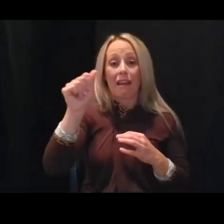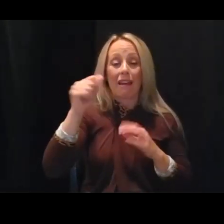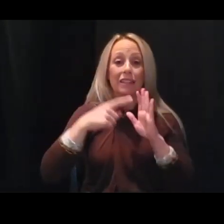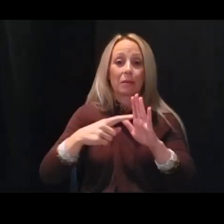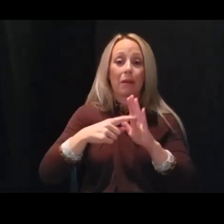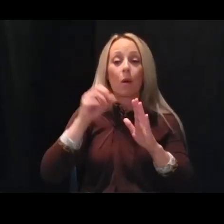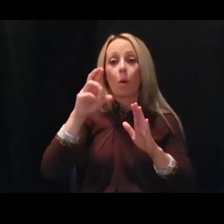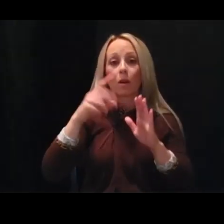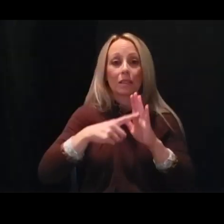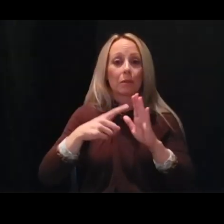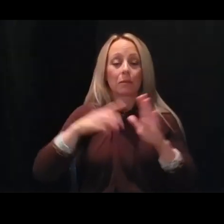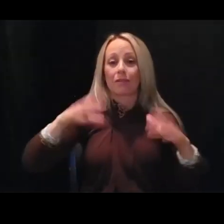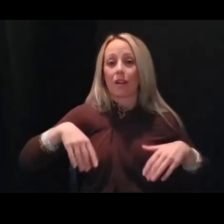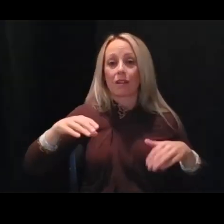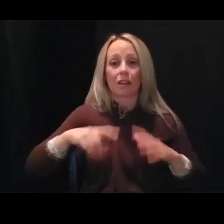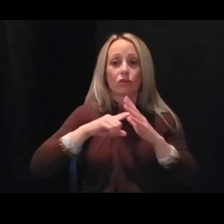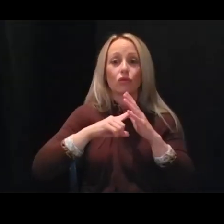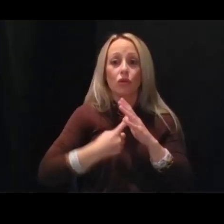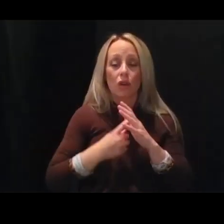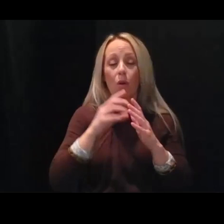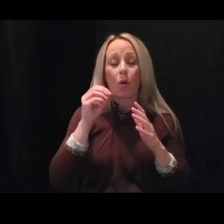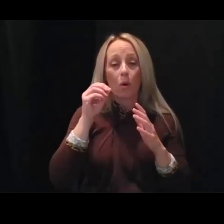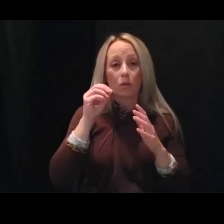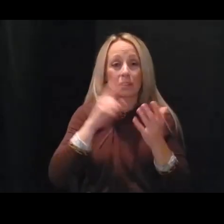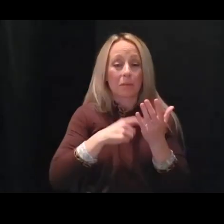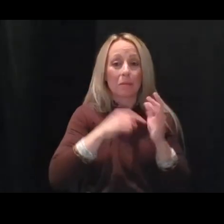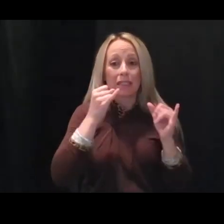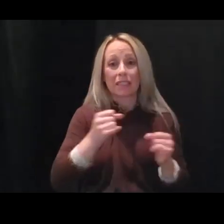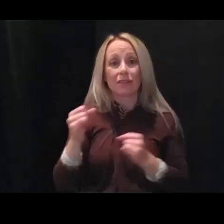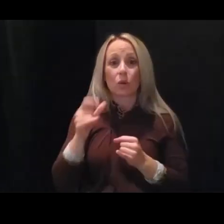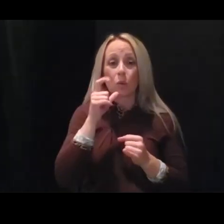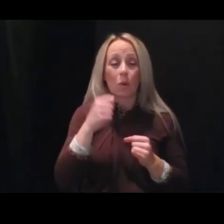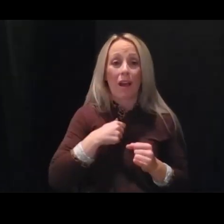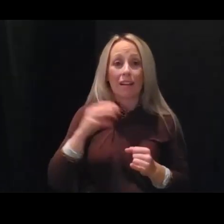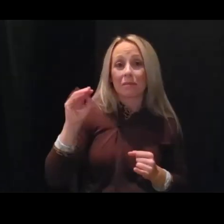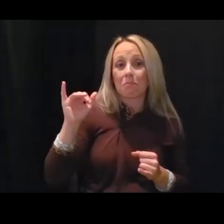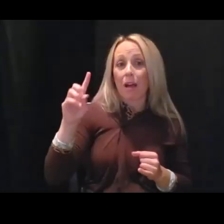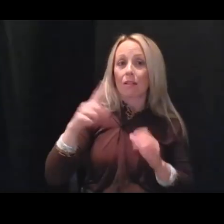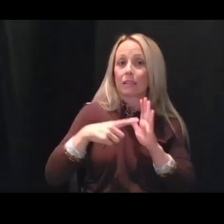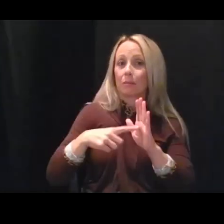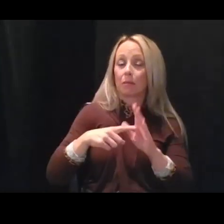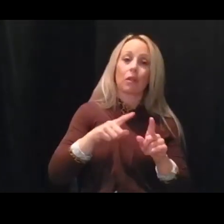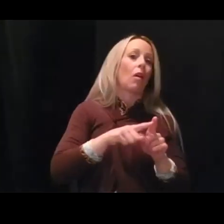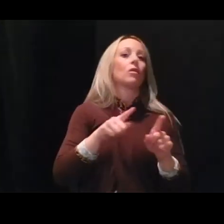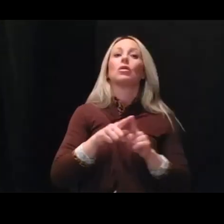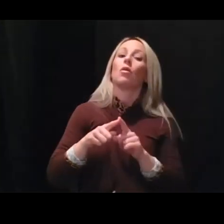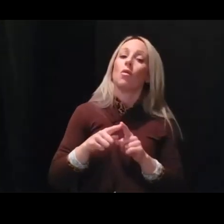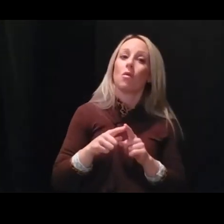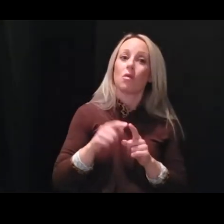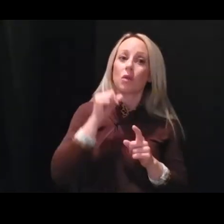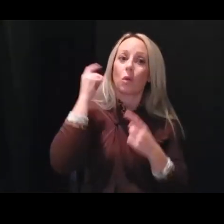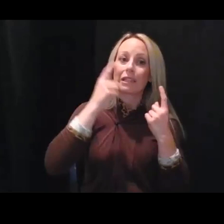symptoms haven't started yet, an individual that has such mild symptoms that he or she doesn't